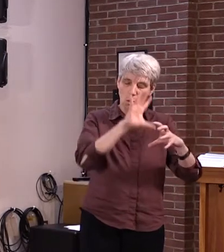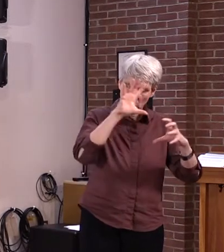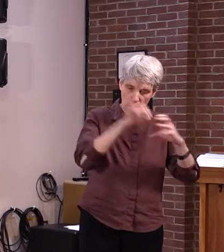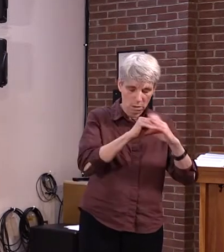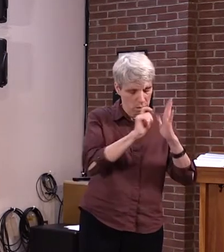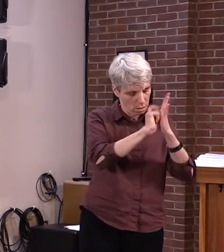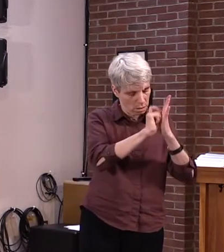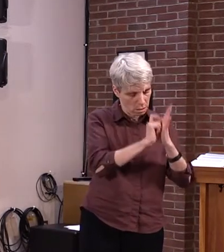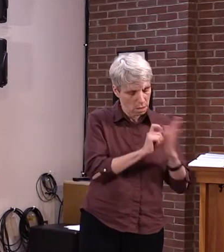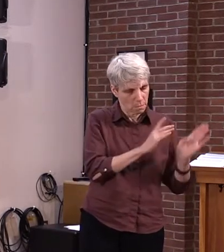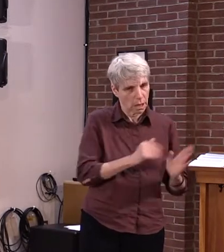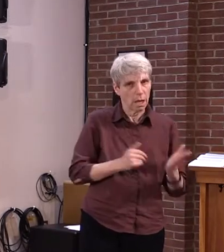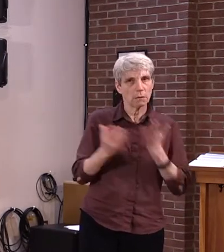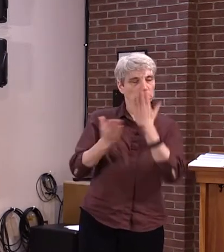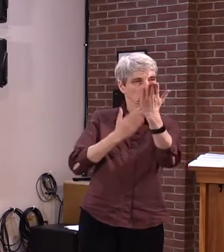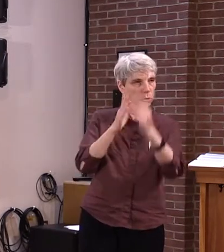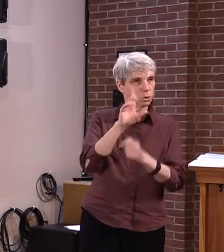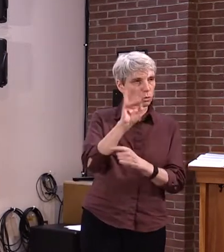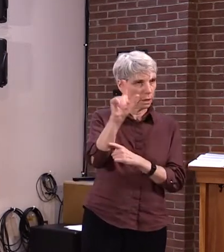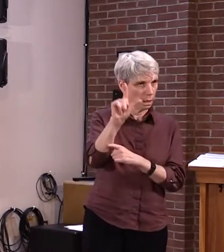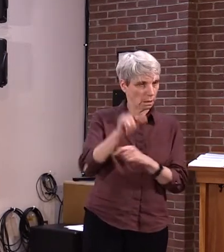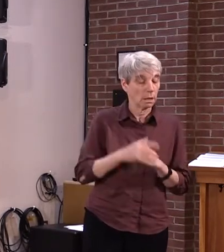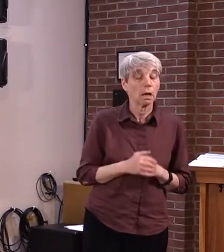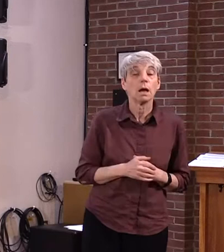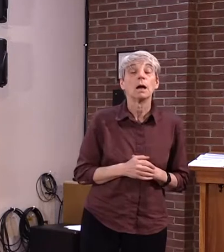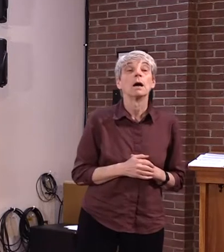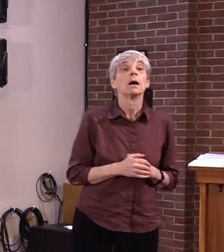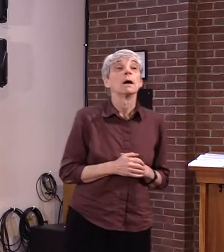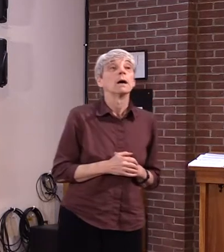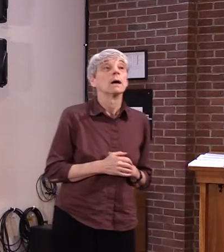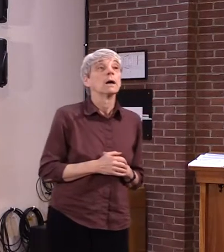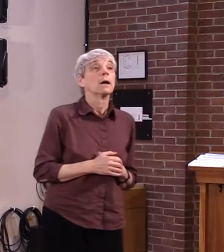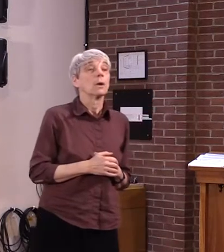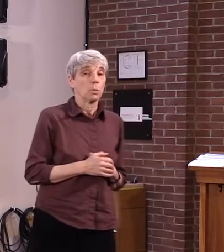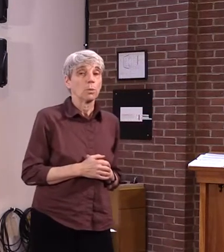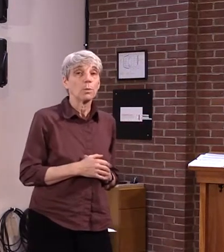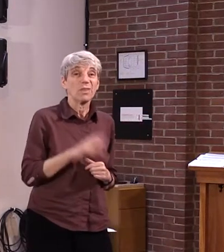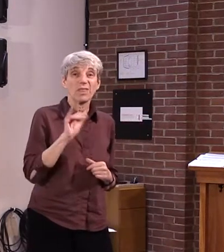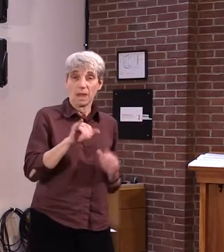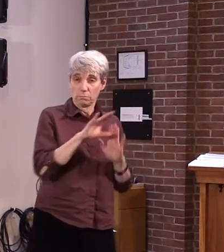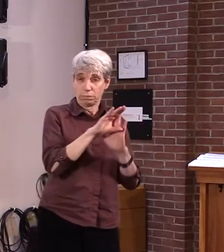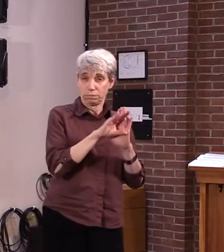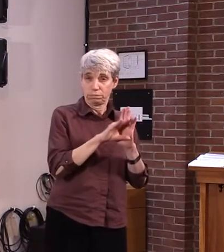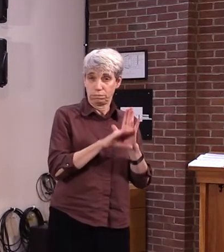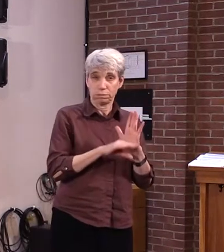all available resources. We have posted these